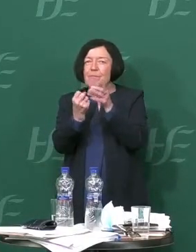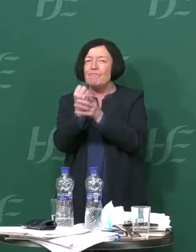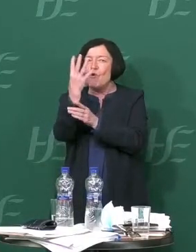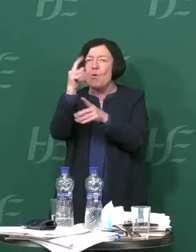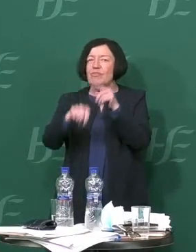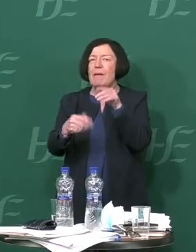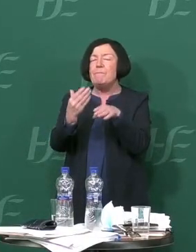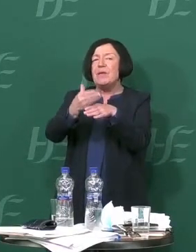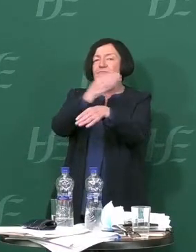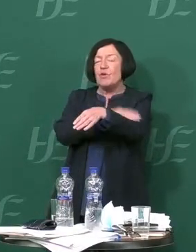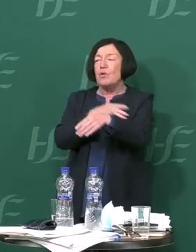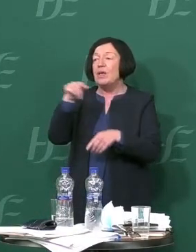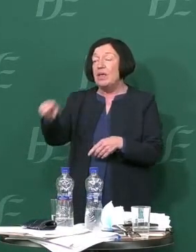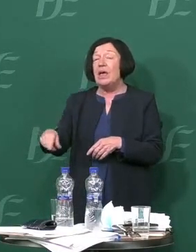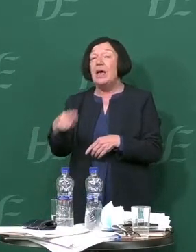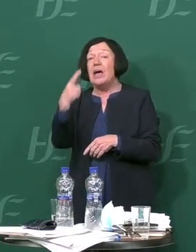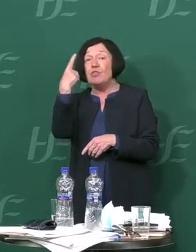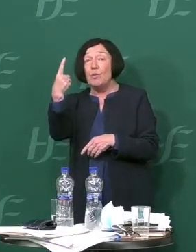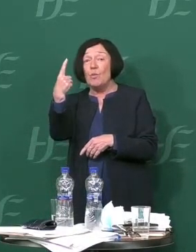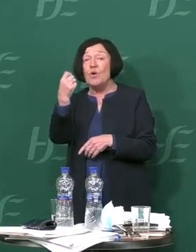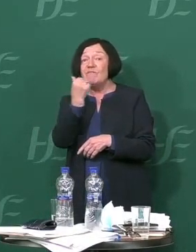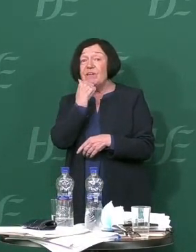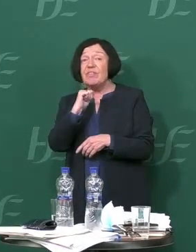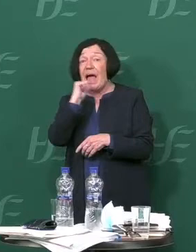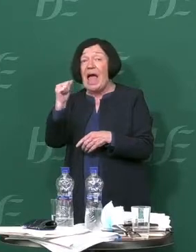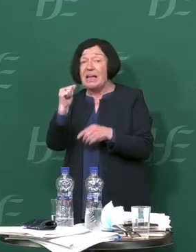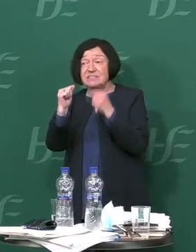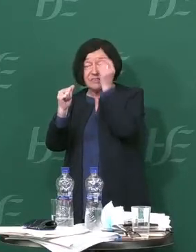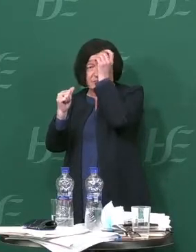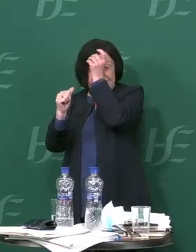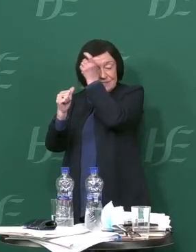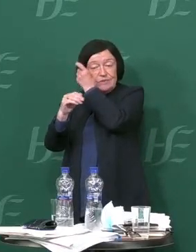previously. The one figure plateaued mark